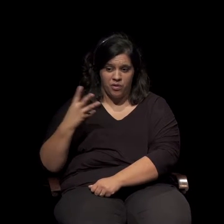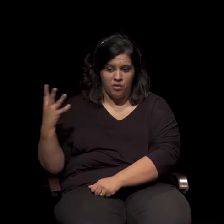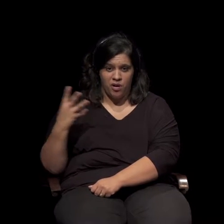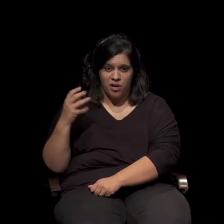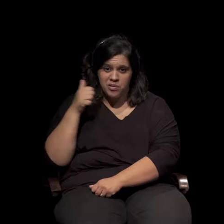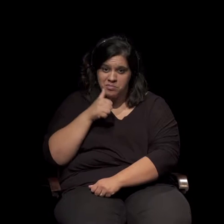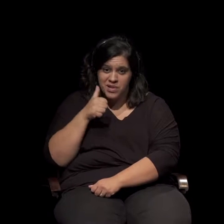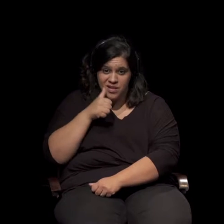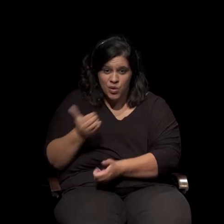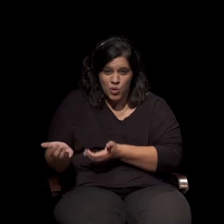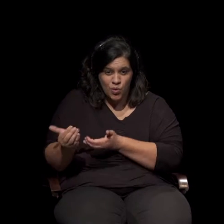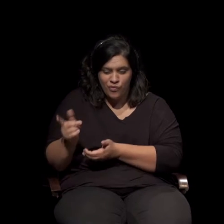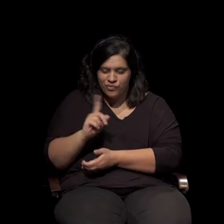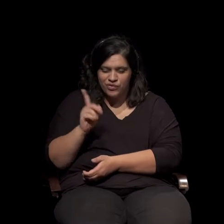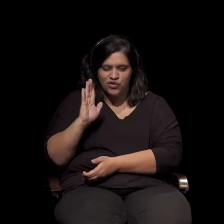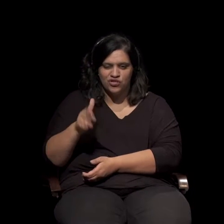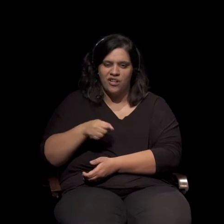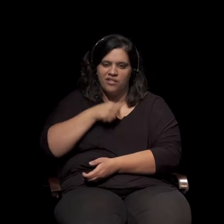woman.